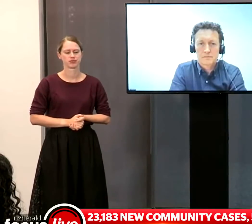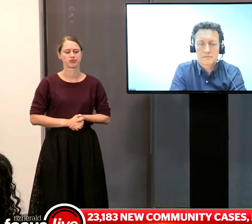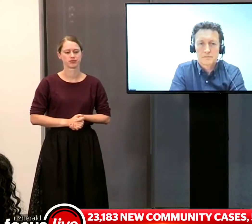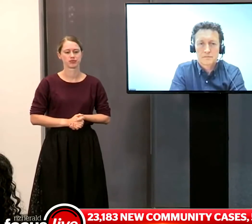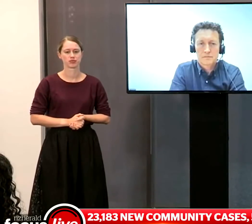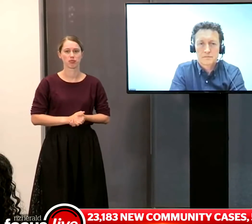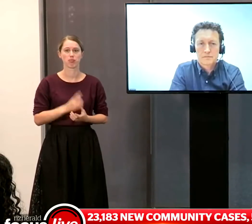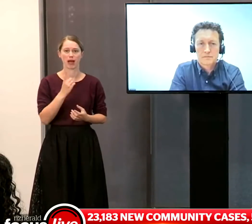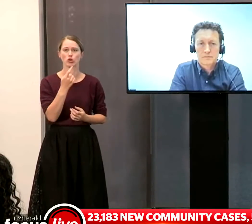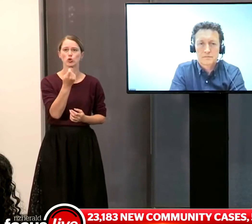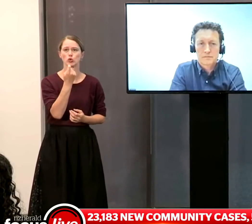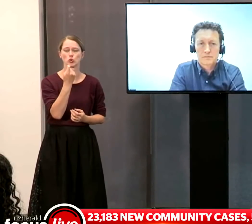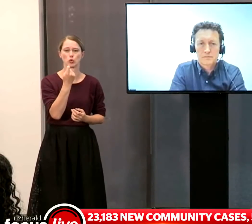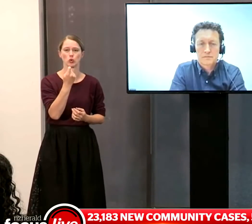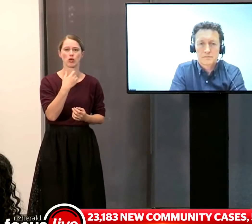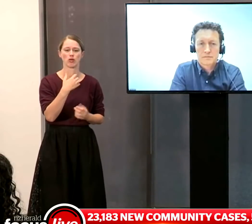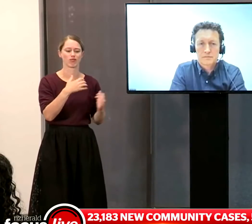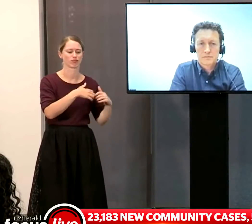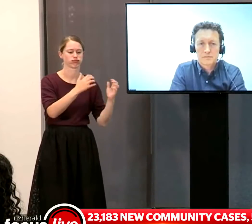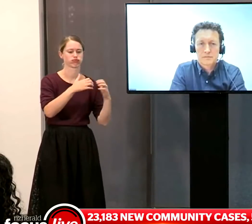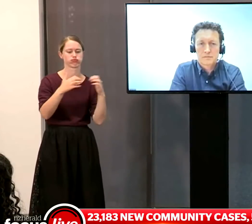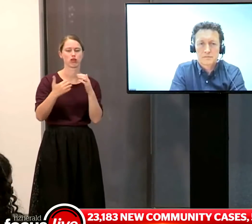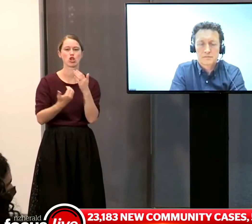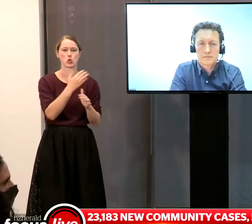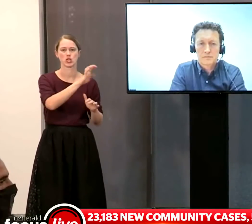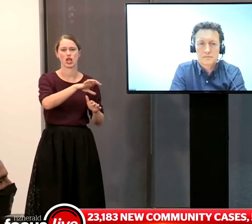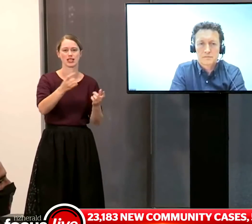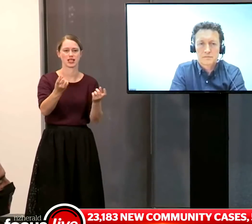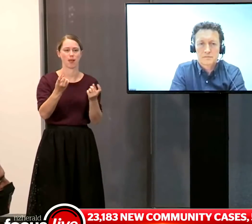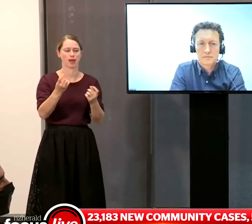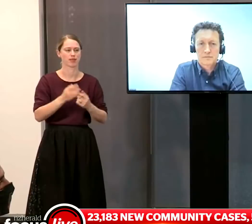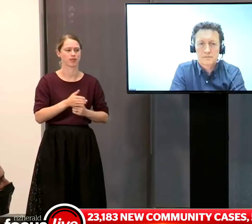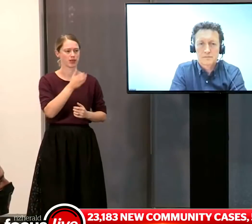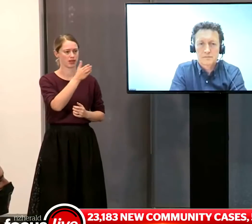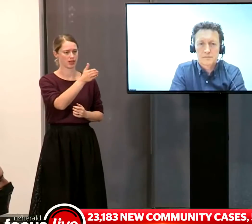there will be more sites opening up every day across the Motu. You said earlier that